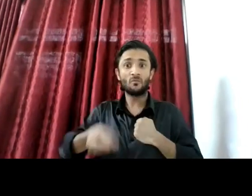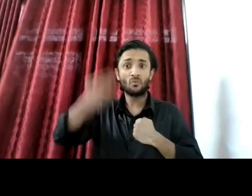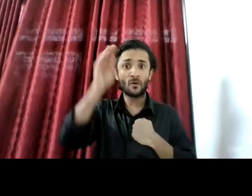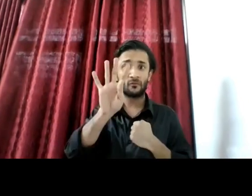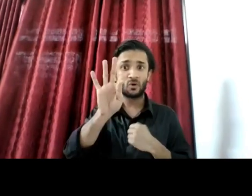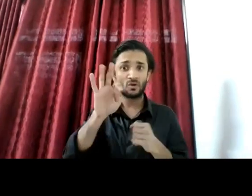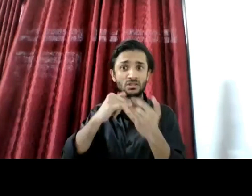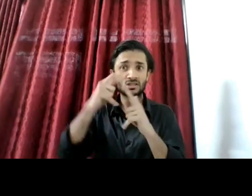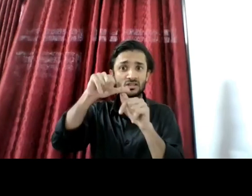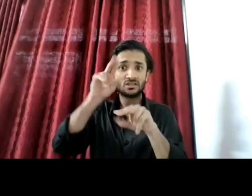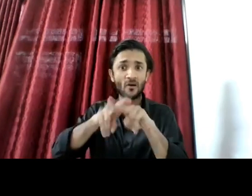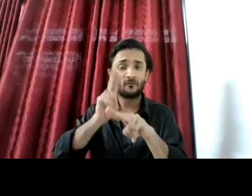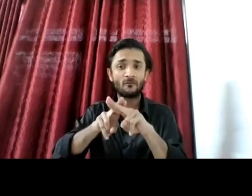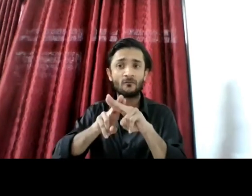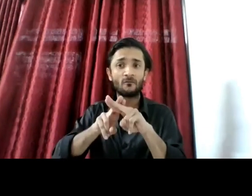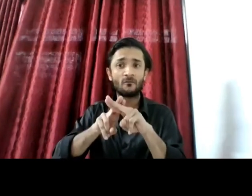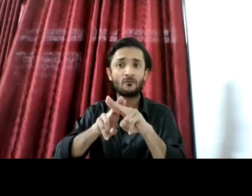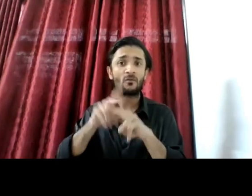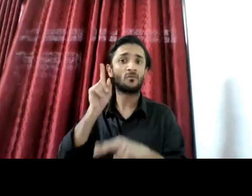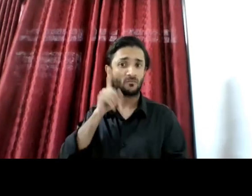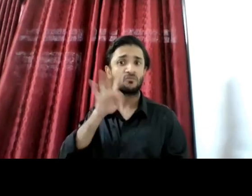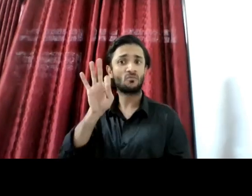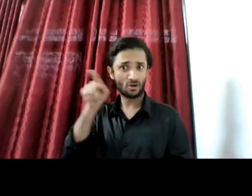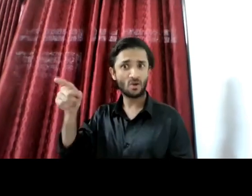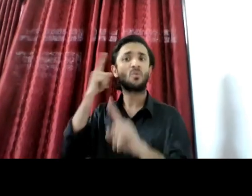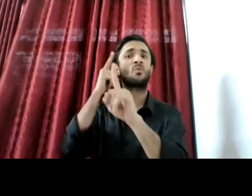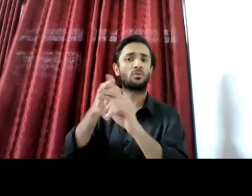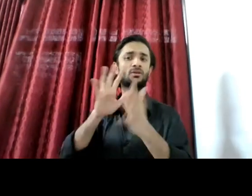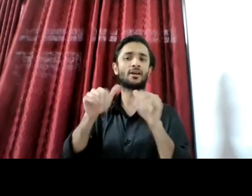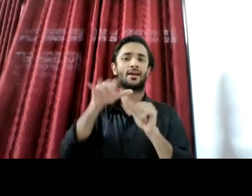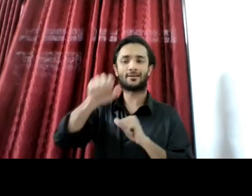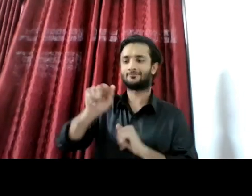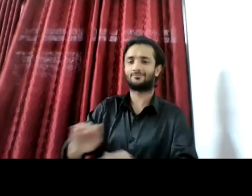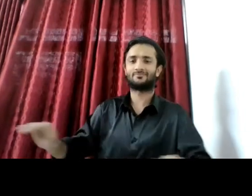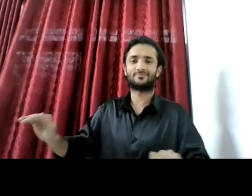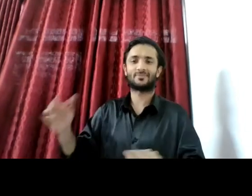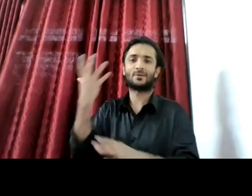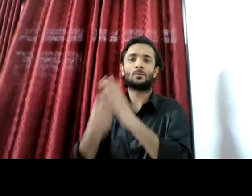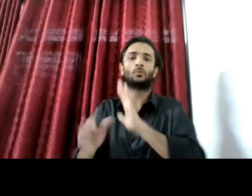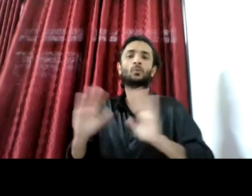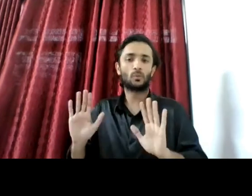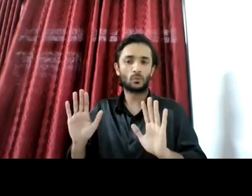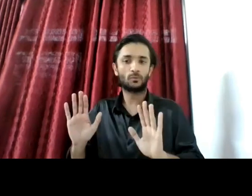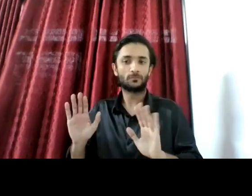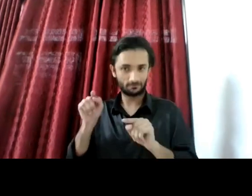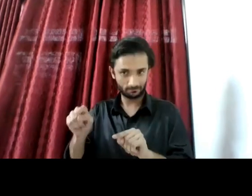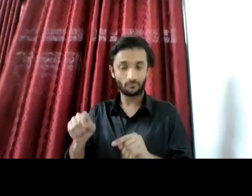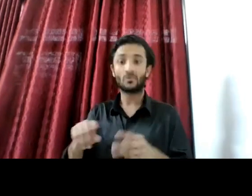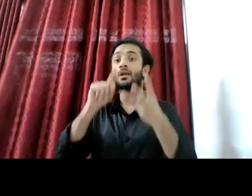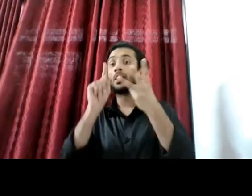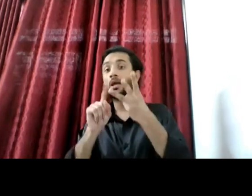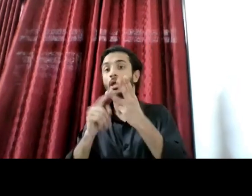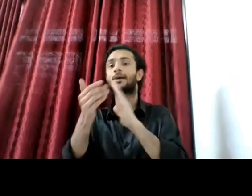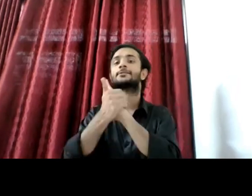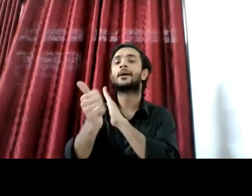So we our organization has hired around 40 deaf teachers. Our aim is to have